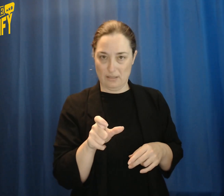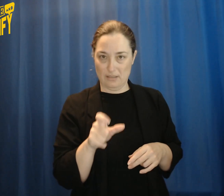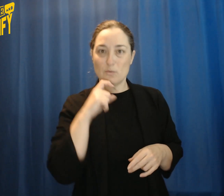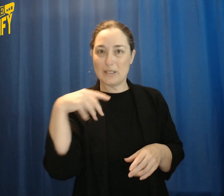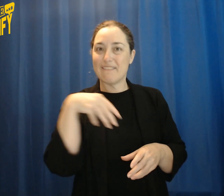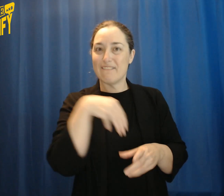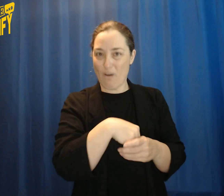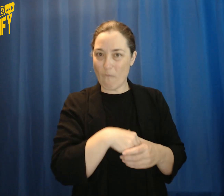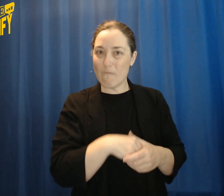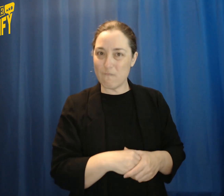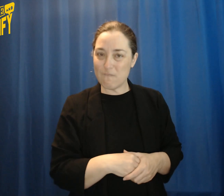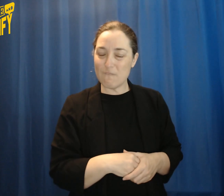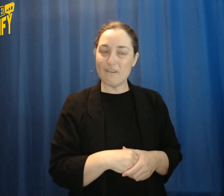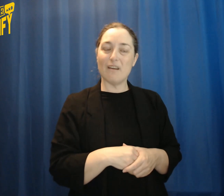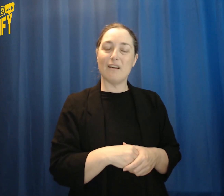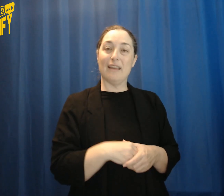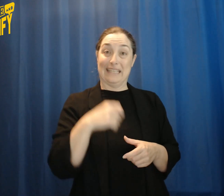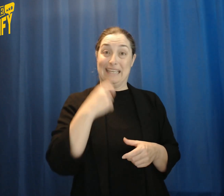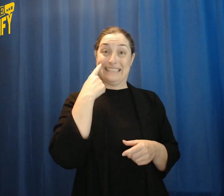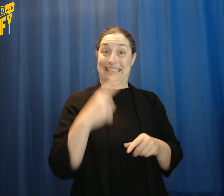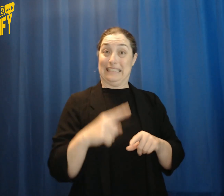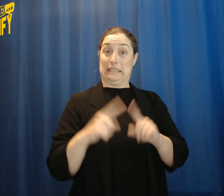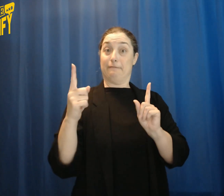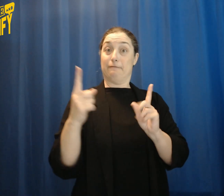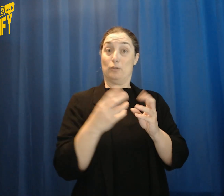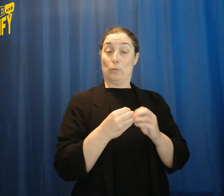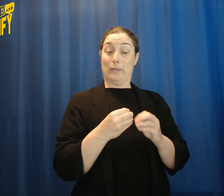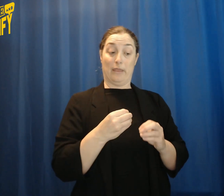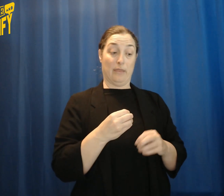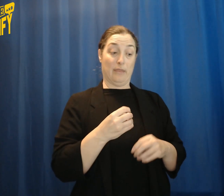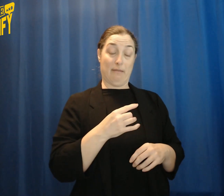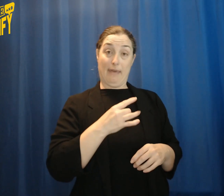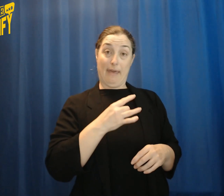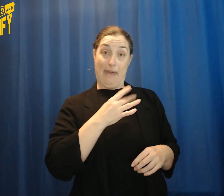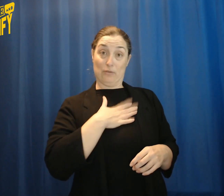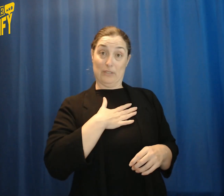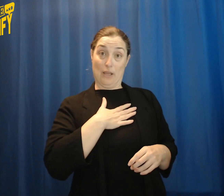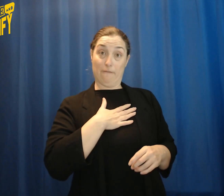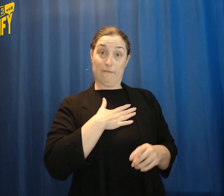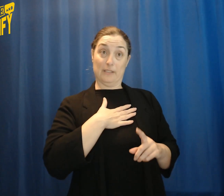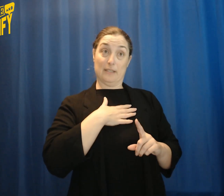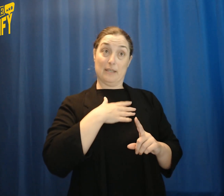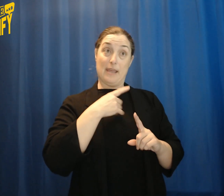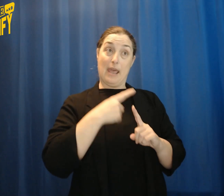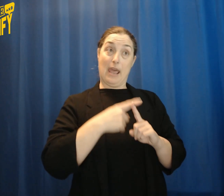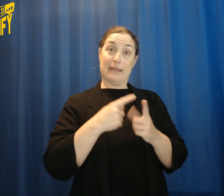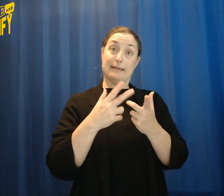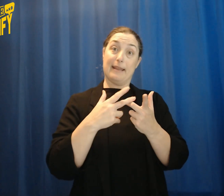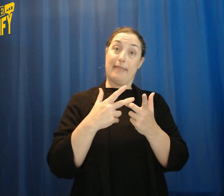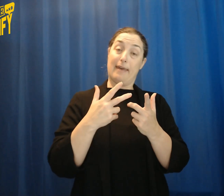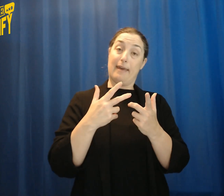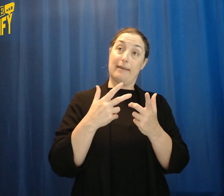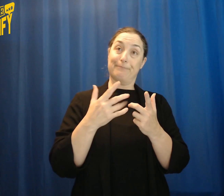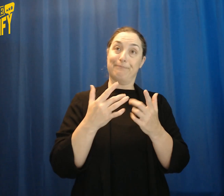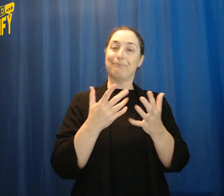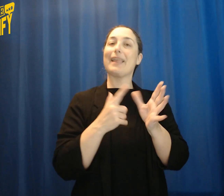disparity between ourselves, and a certain type of ableism is also represented within